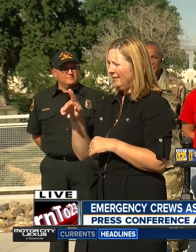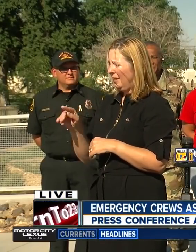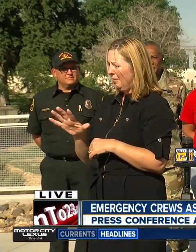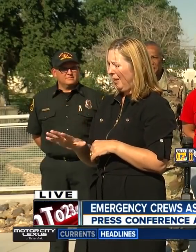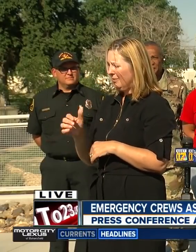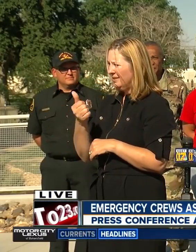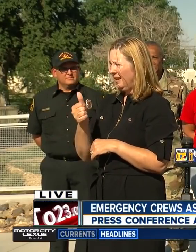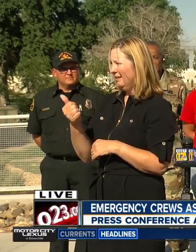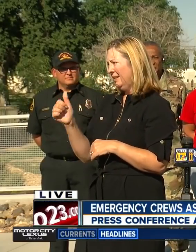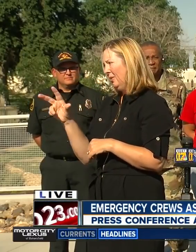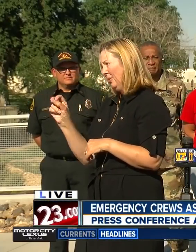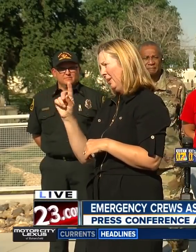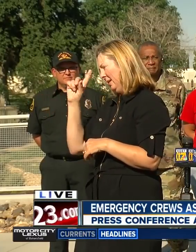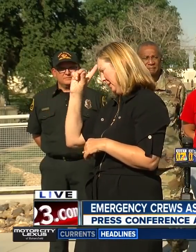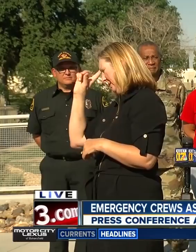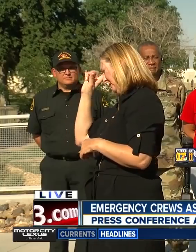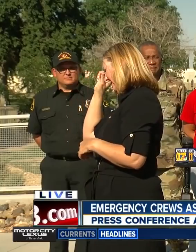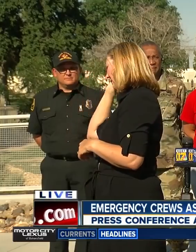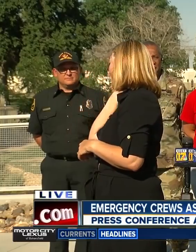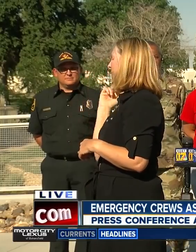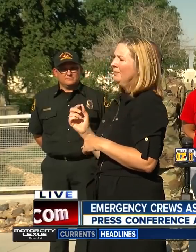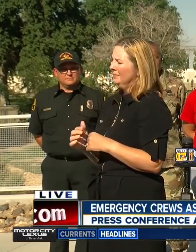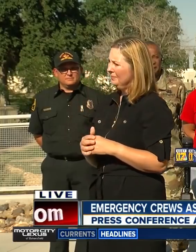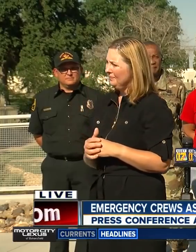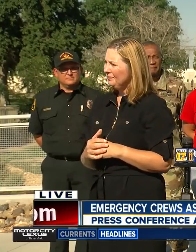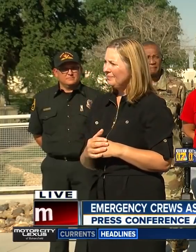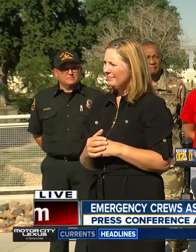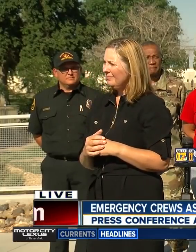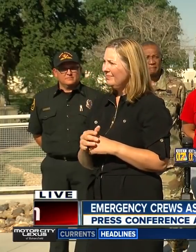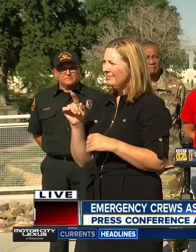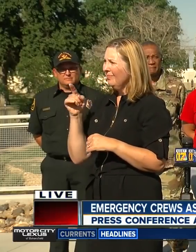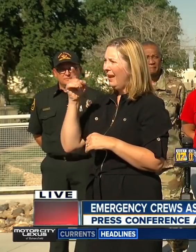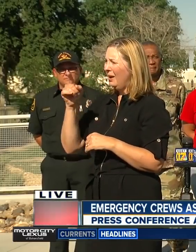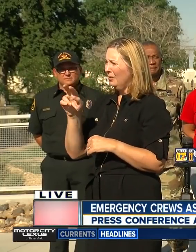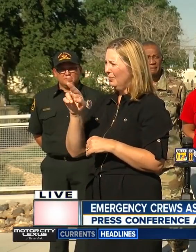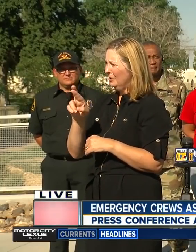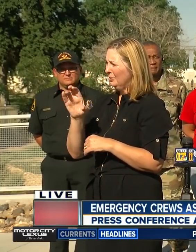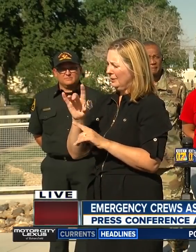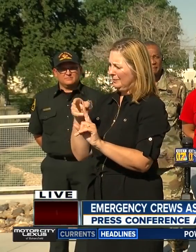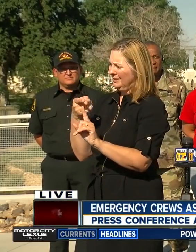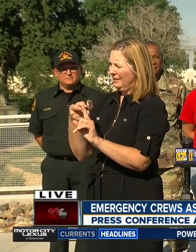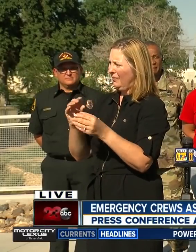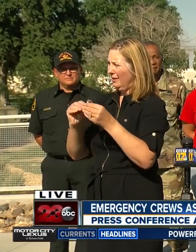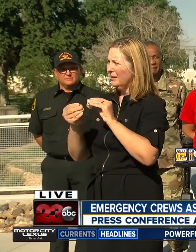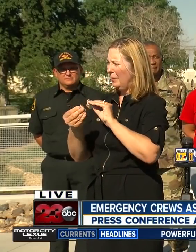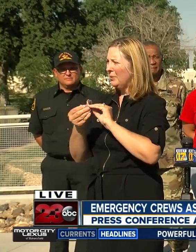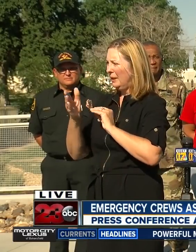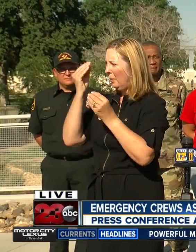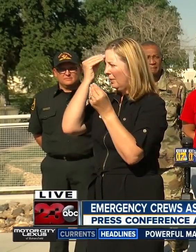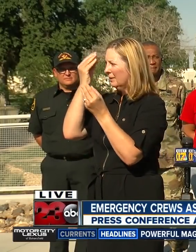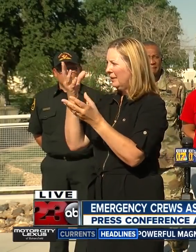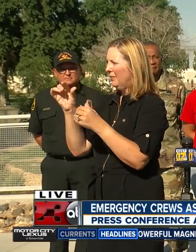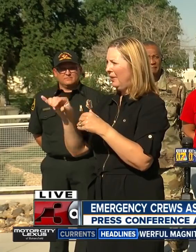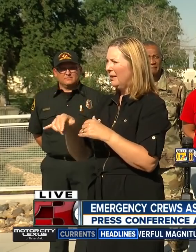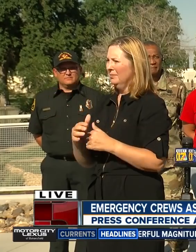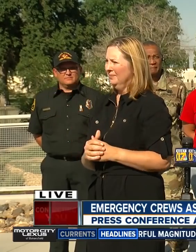10:30 with their specific numbers out in Ridgecrest. And so that's the general message, is be prepared.